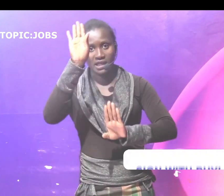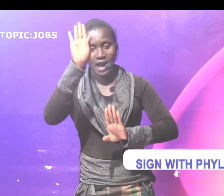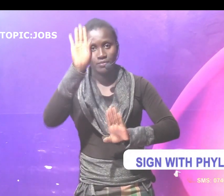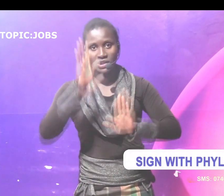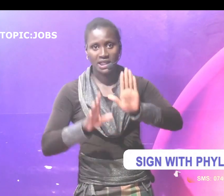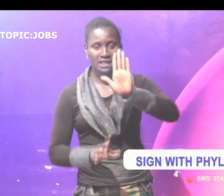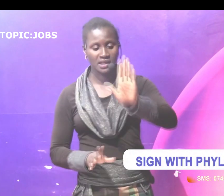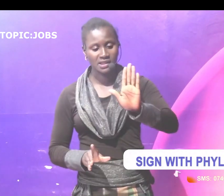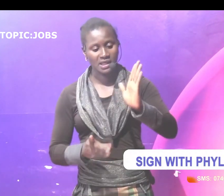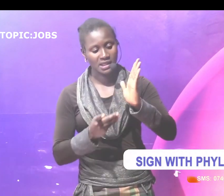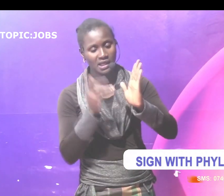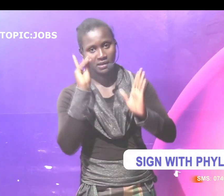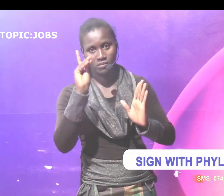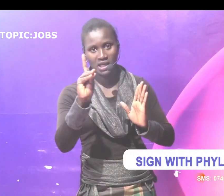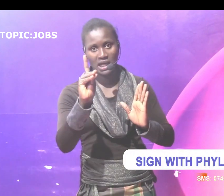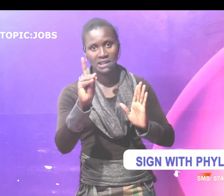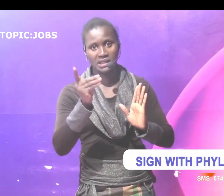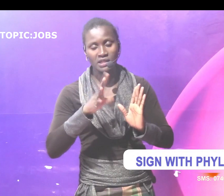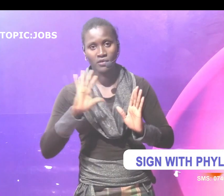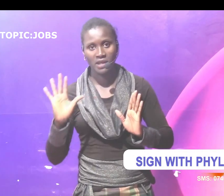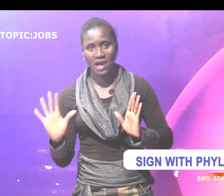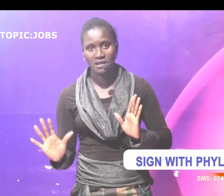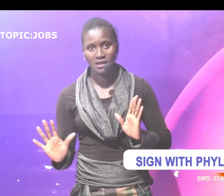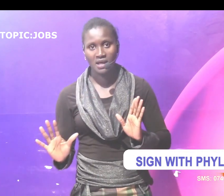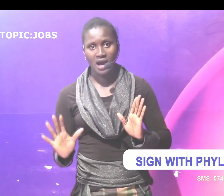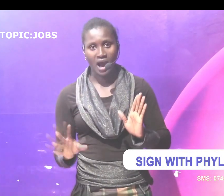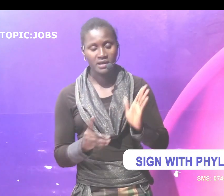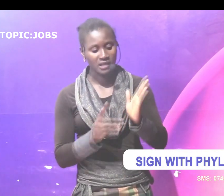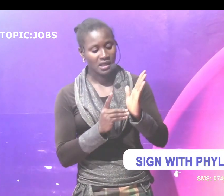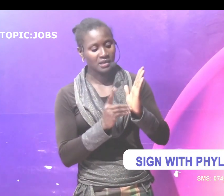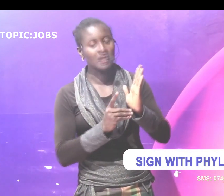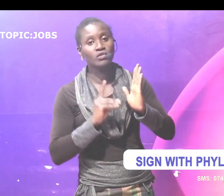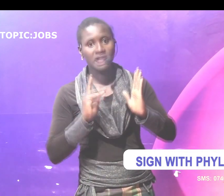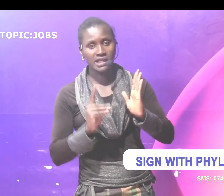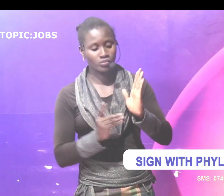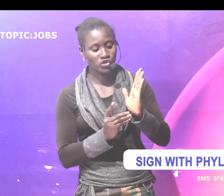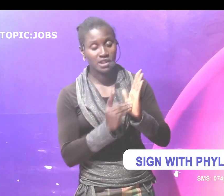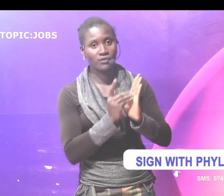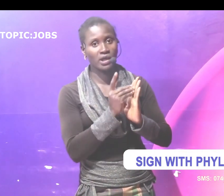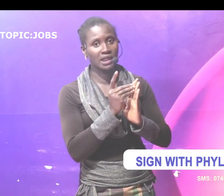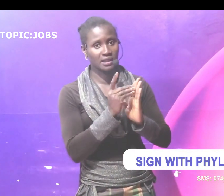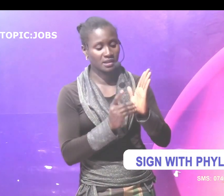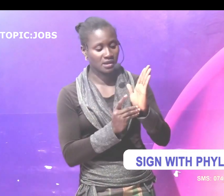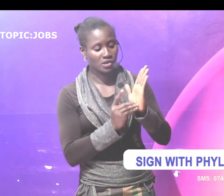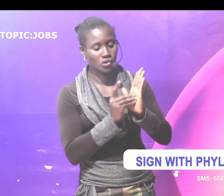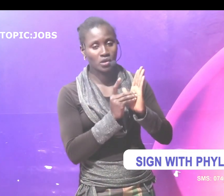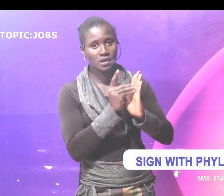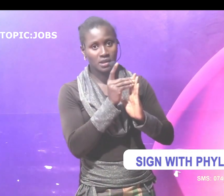upward, like this, and then making a letter D from the other hand, and then you just push it forward, like this. So